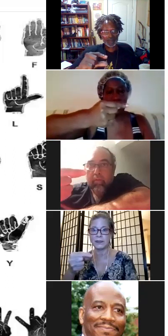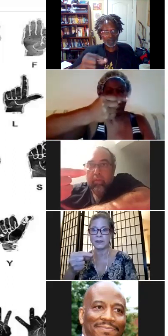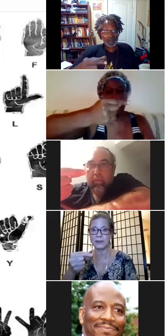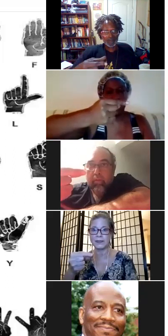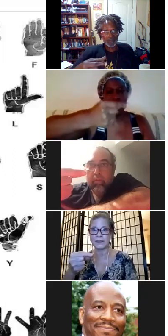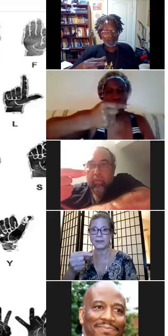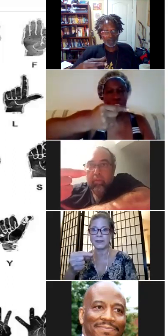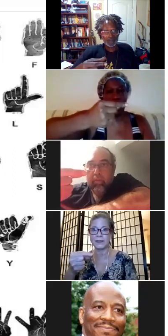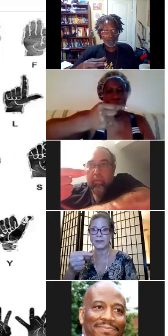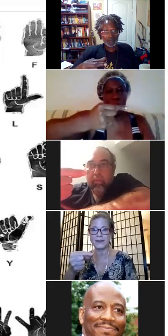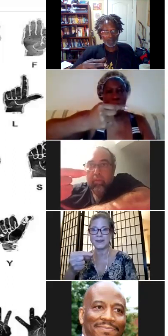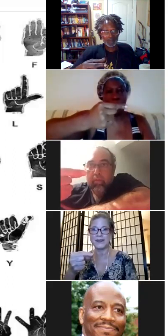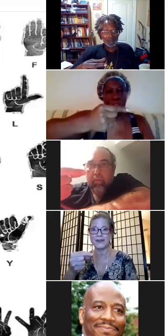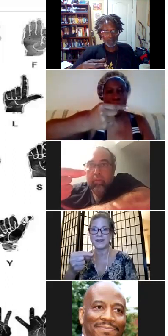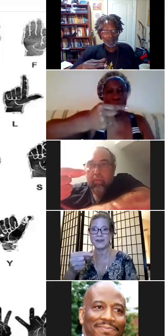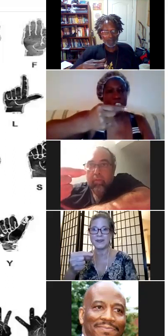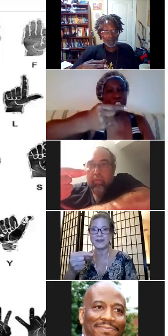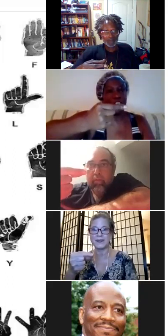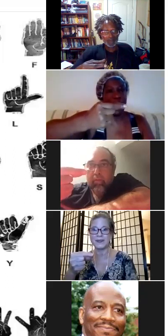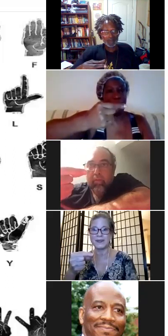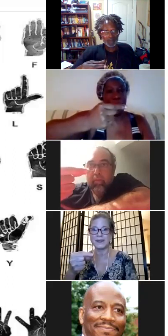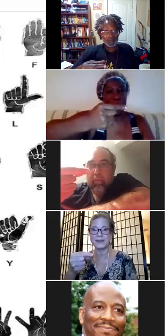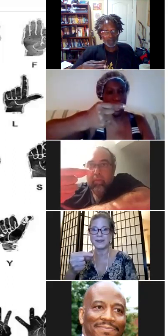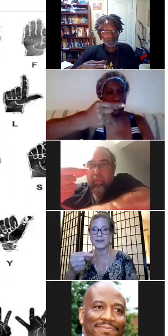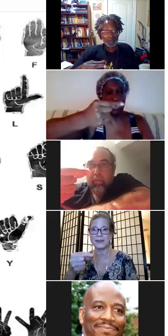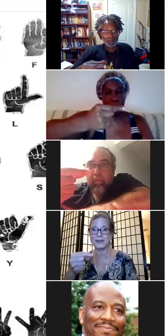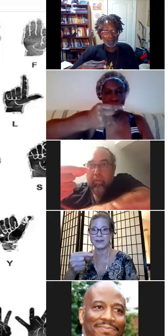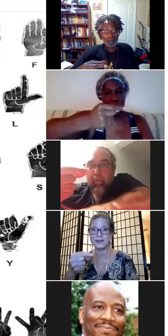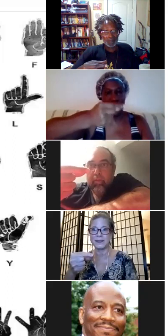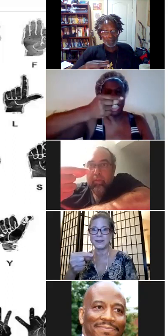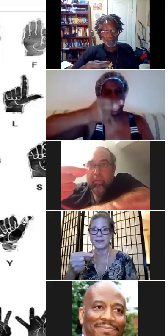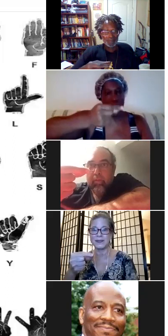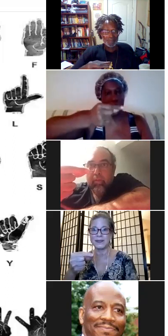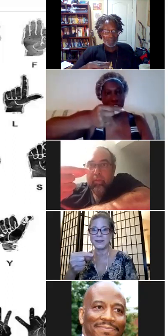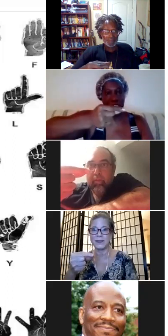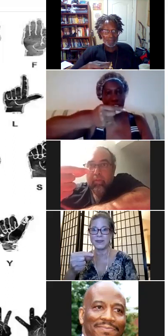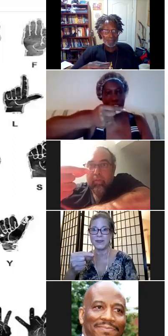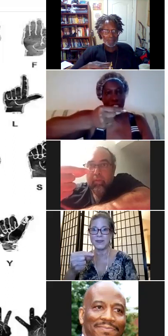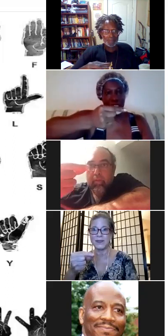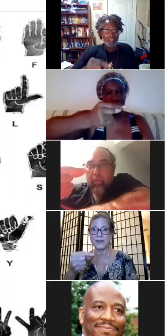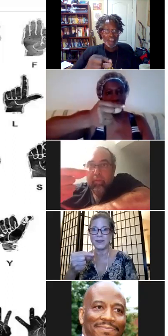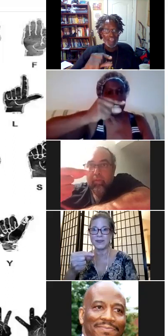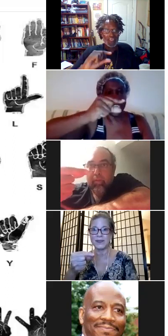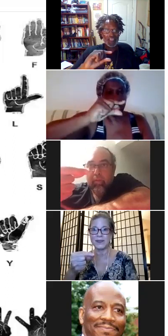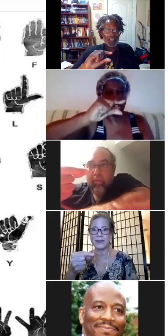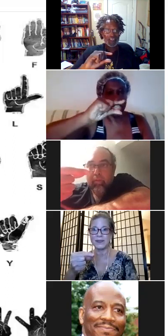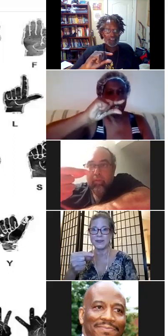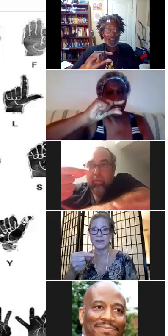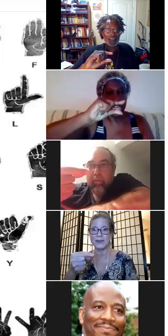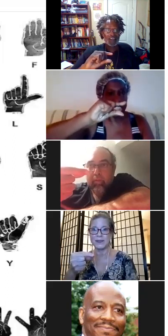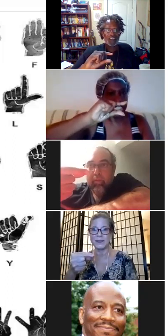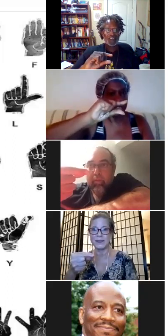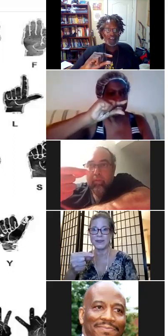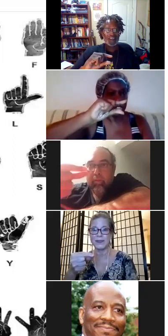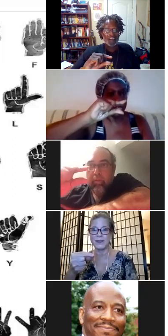This is the only sign that you're gonna have facing you. This is G. It's like a tuning